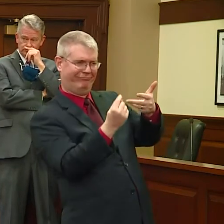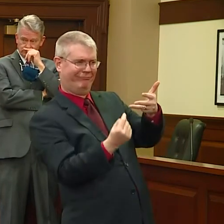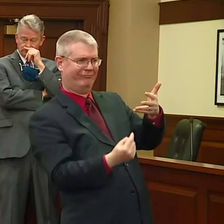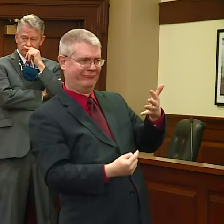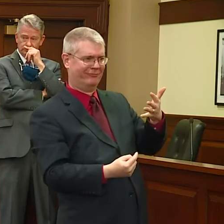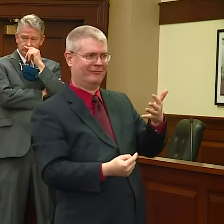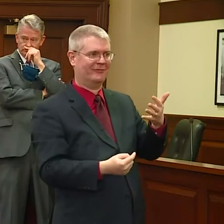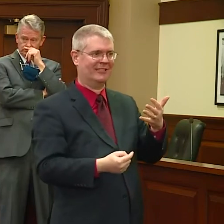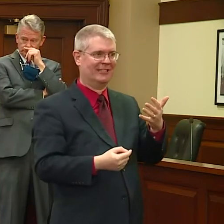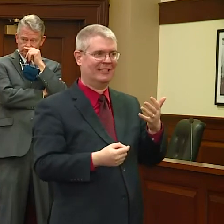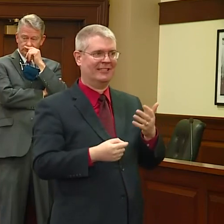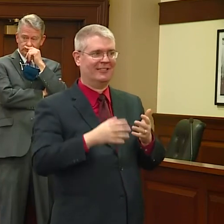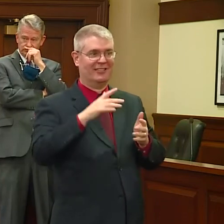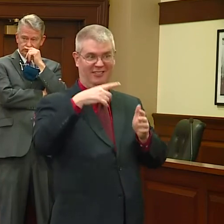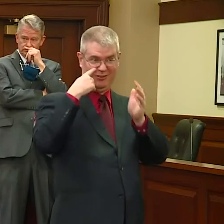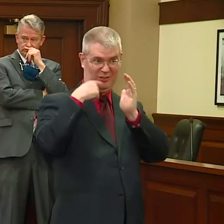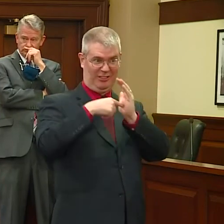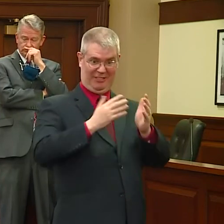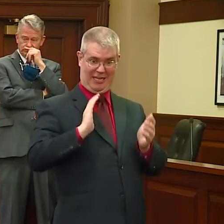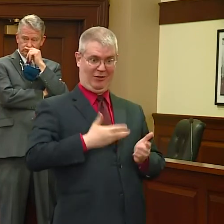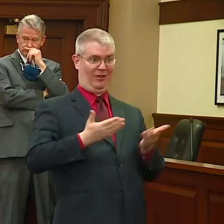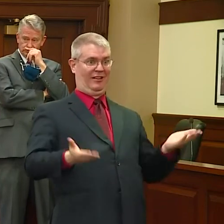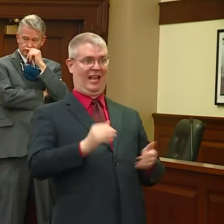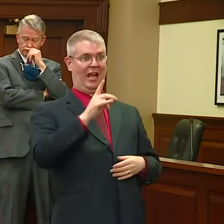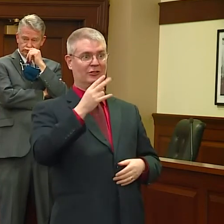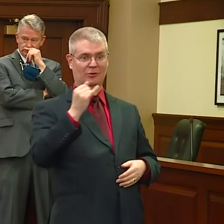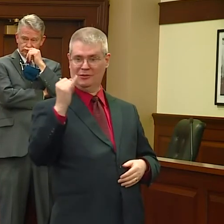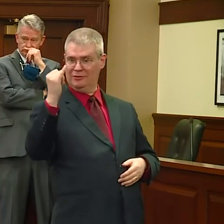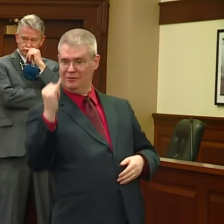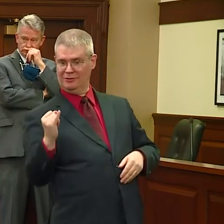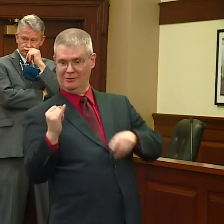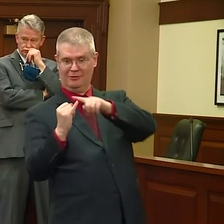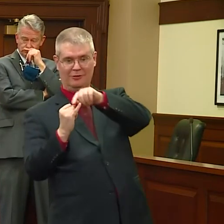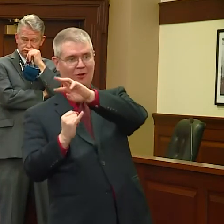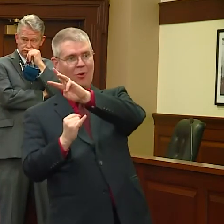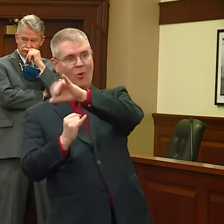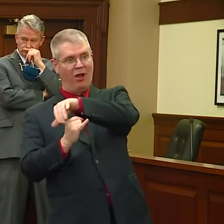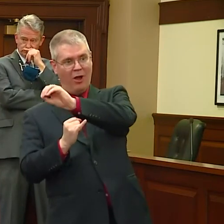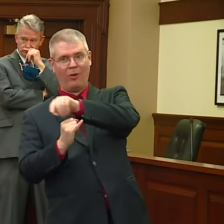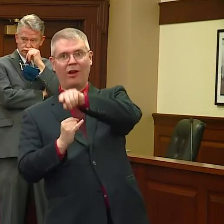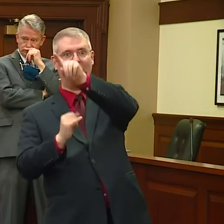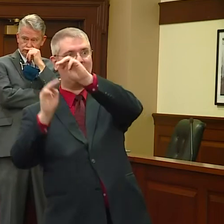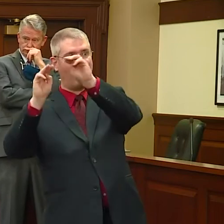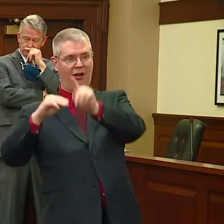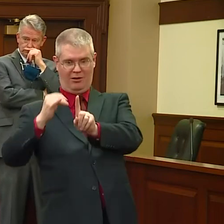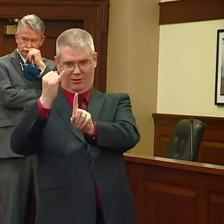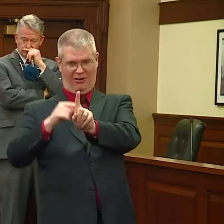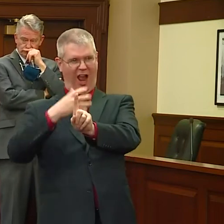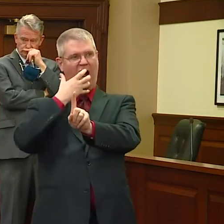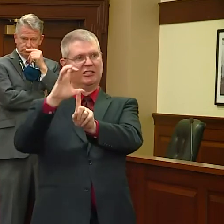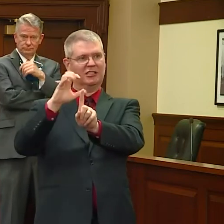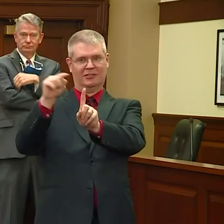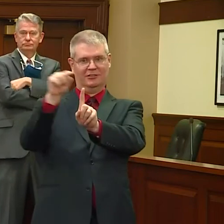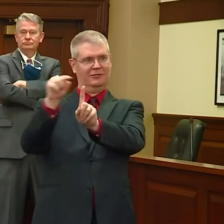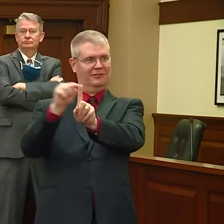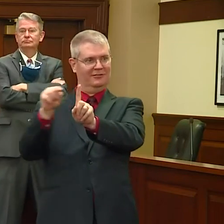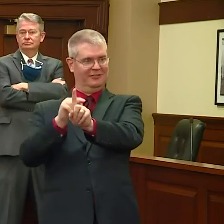Dakota, South Dakota, Utah. The states that are right near us have very similar populations,